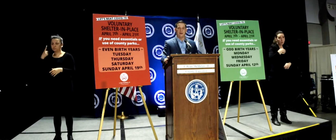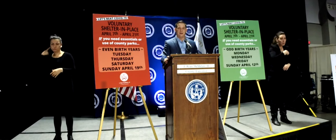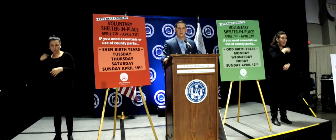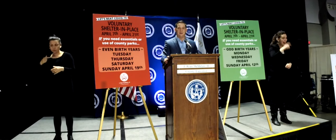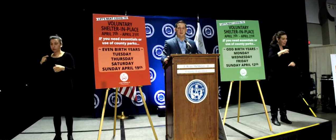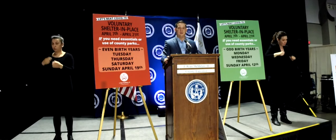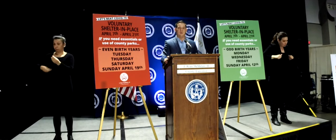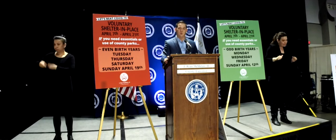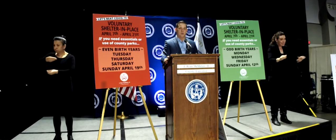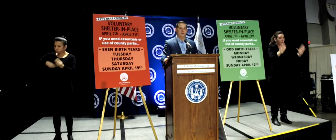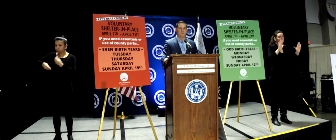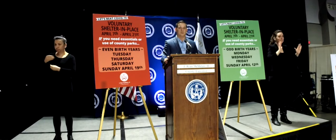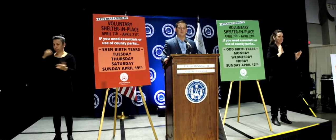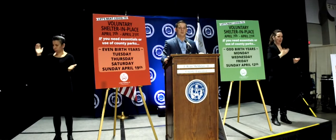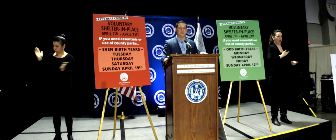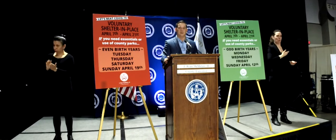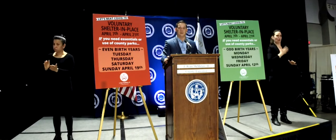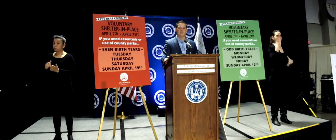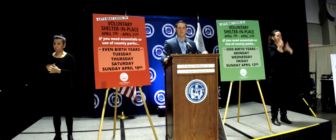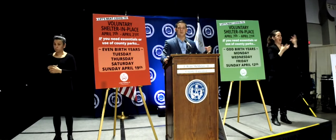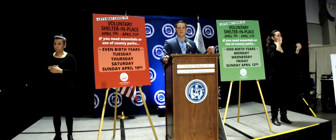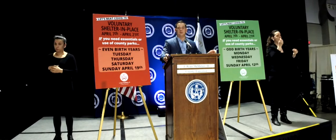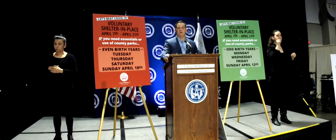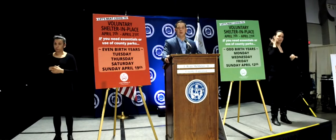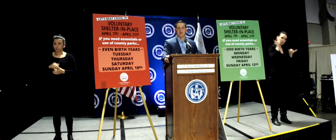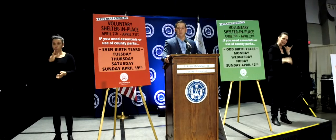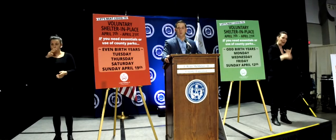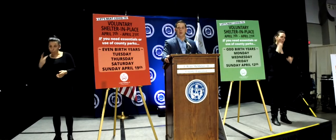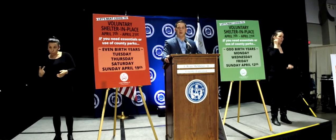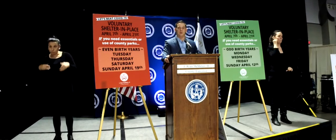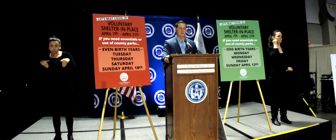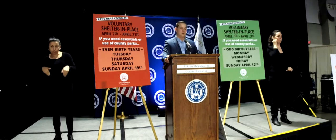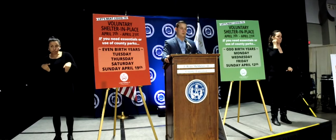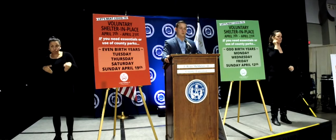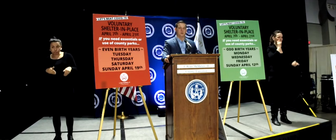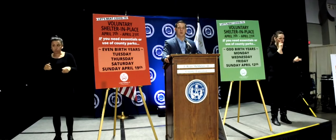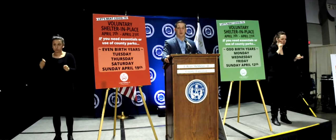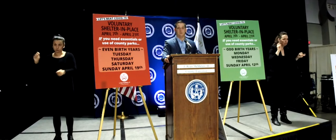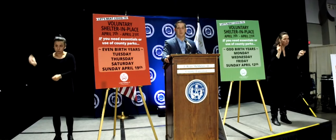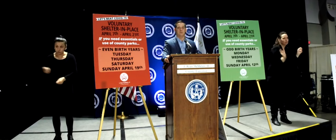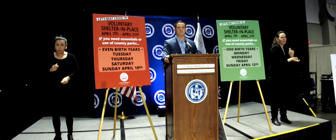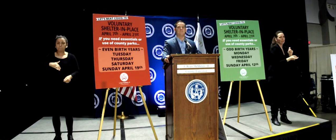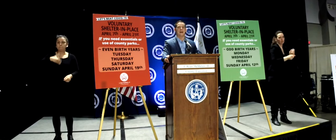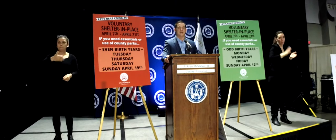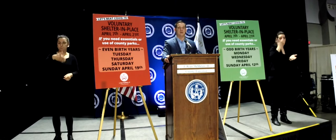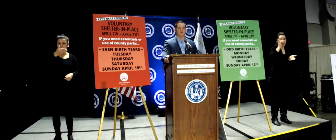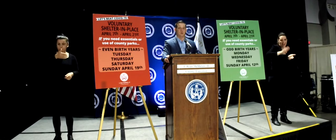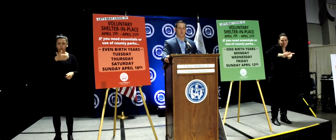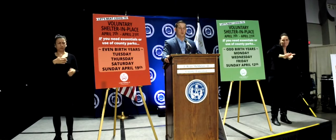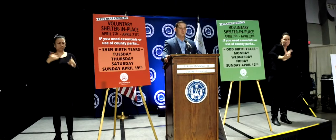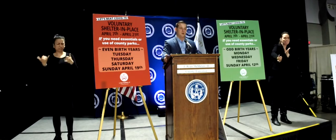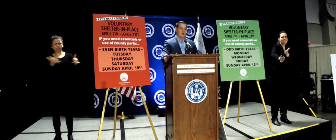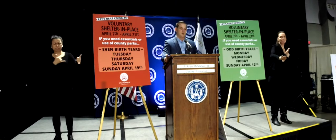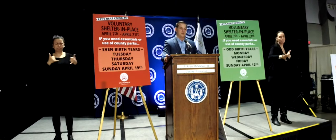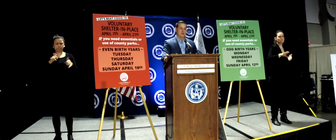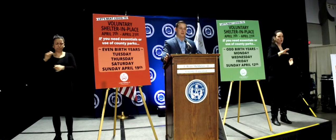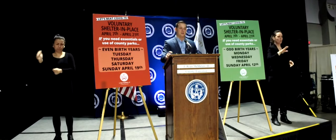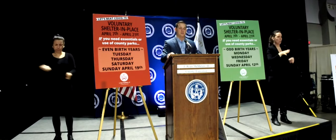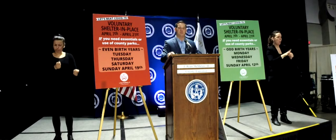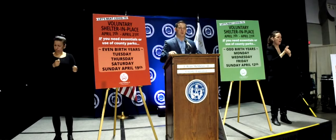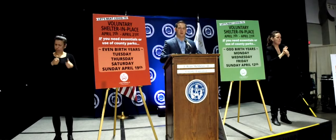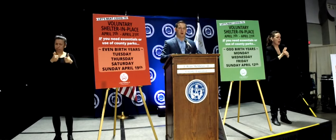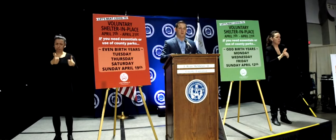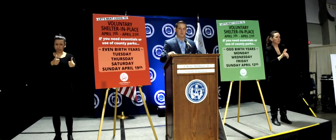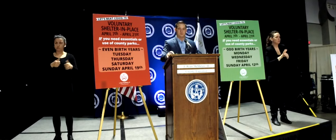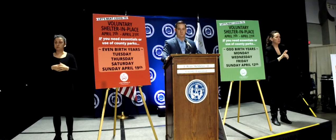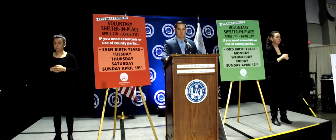it's waiting 2 weeks to hit the links and work on your short game. I'm just begging you to understand that